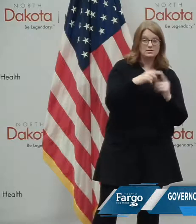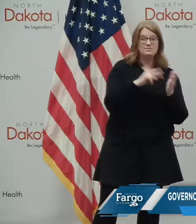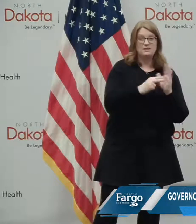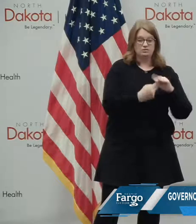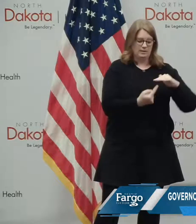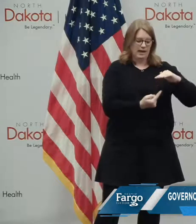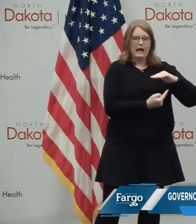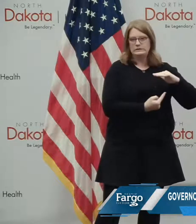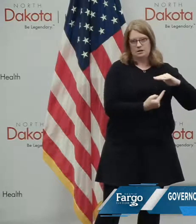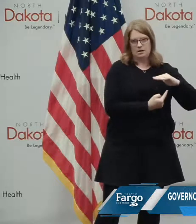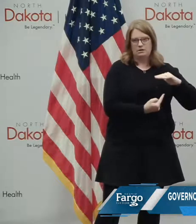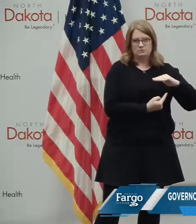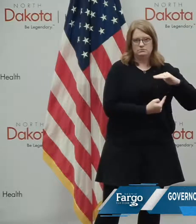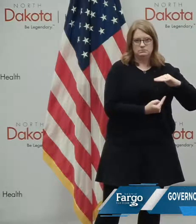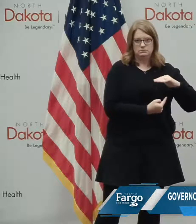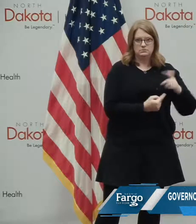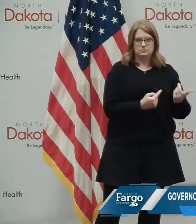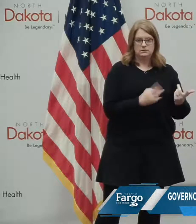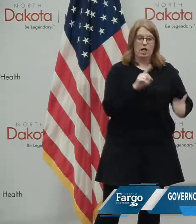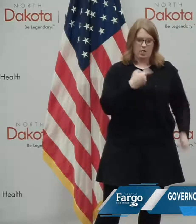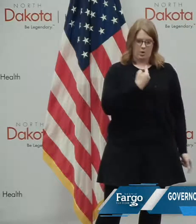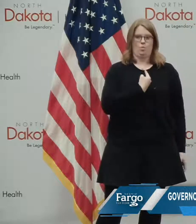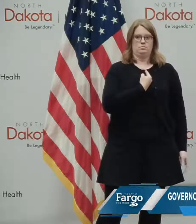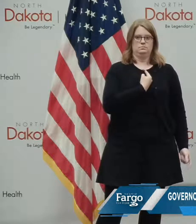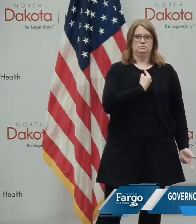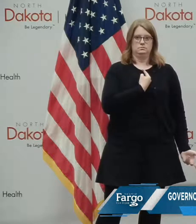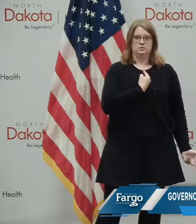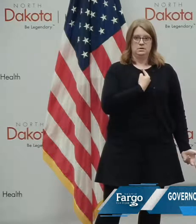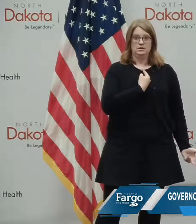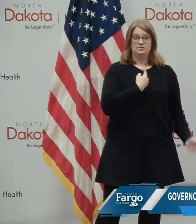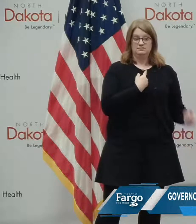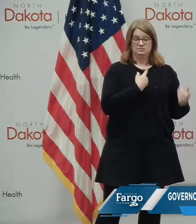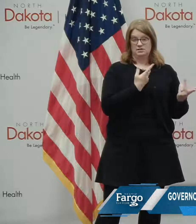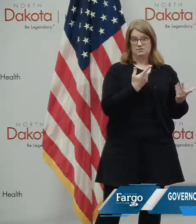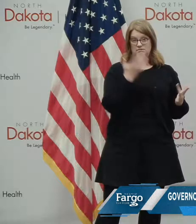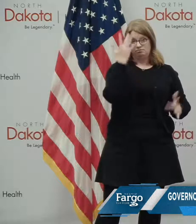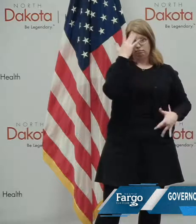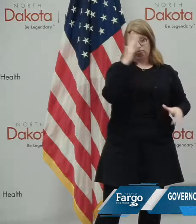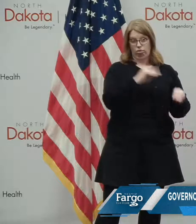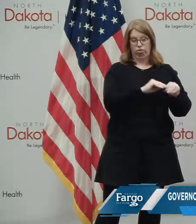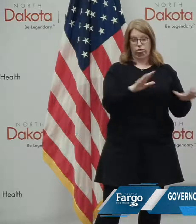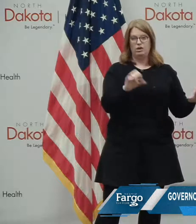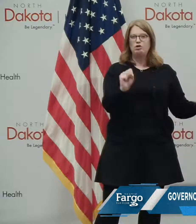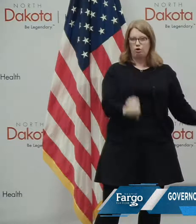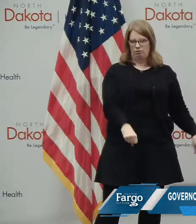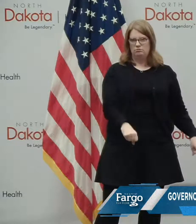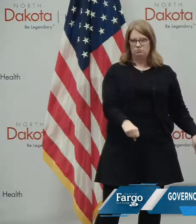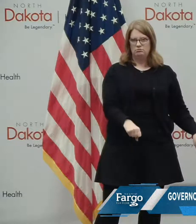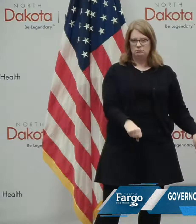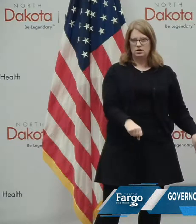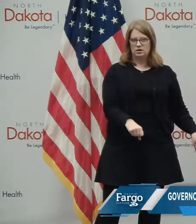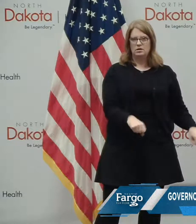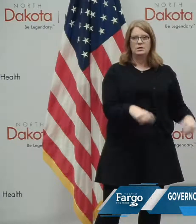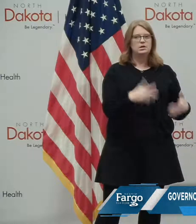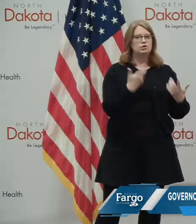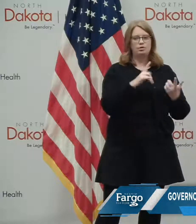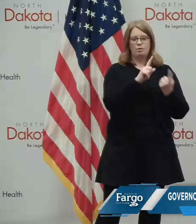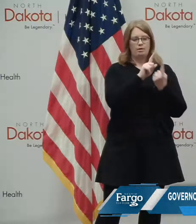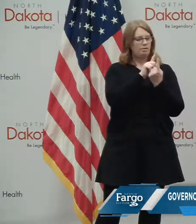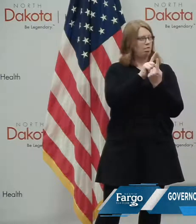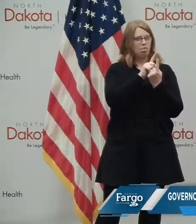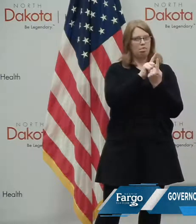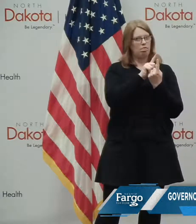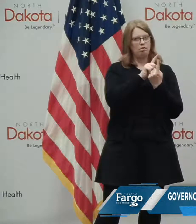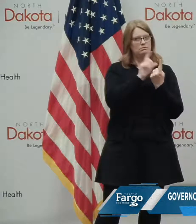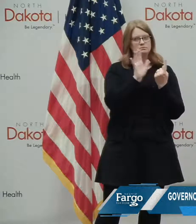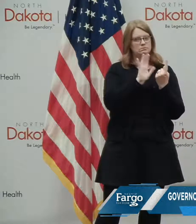if you're positive and you're contagious, then you should be in a position where you're not in close contact with any other people. People